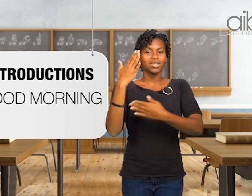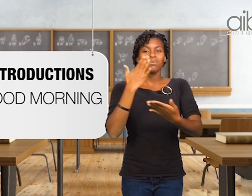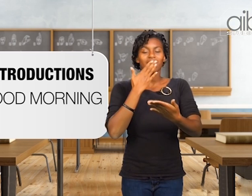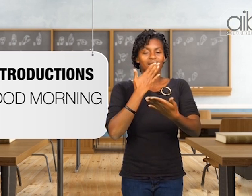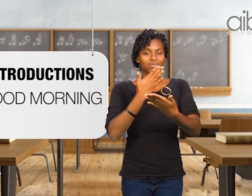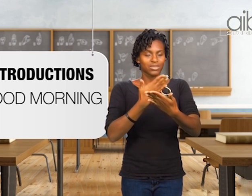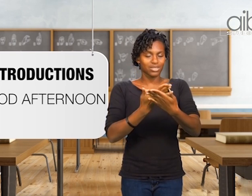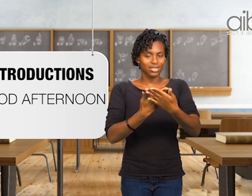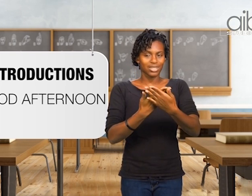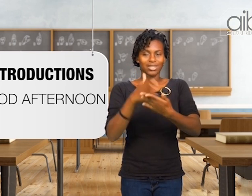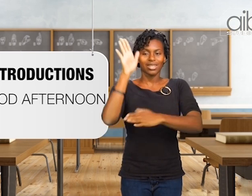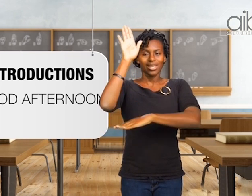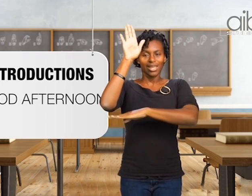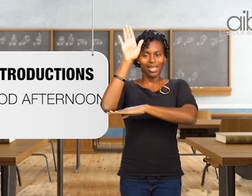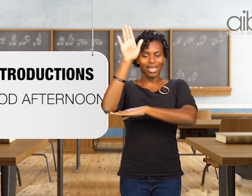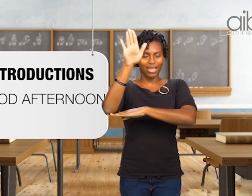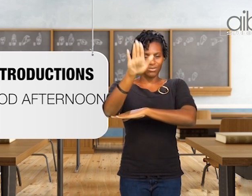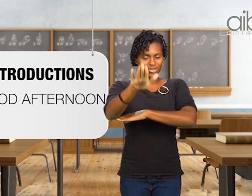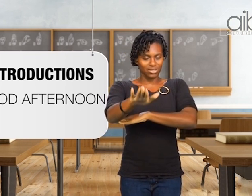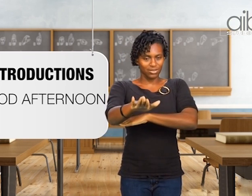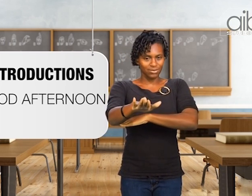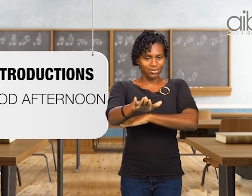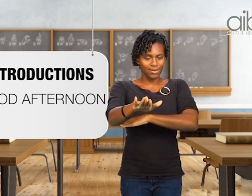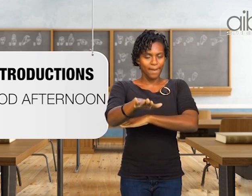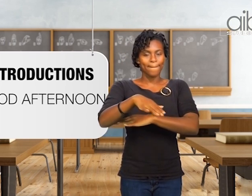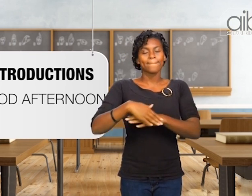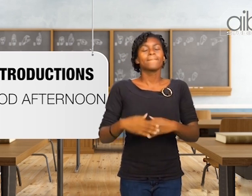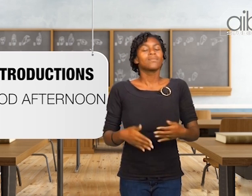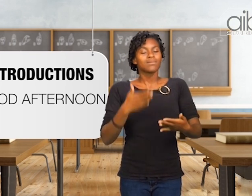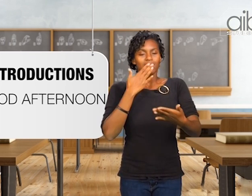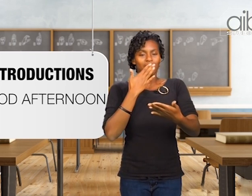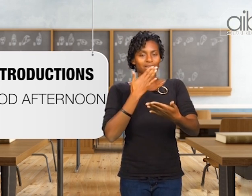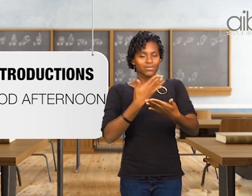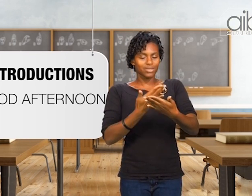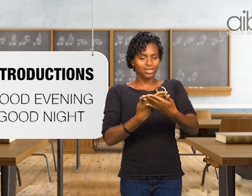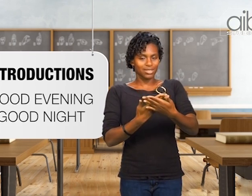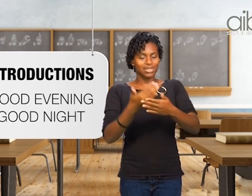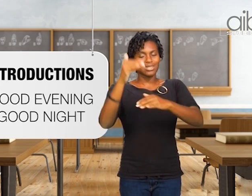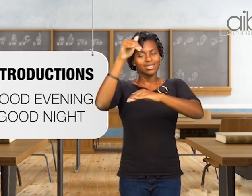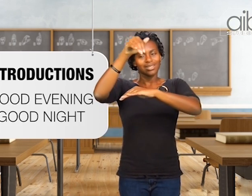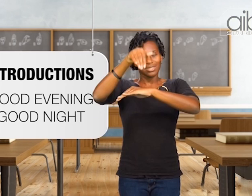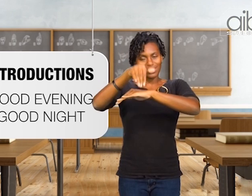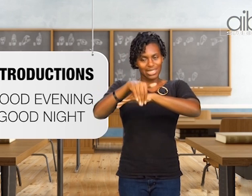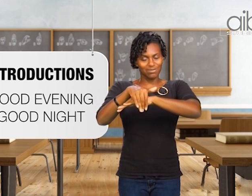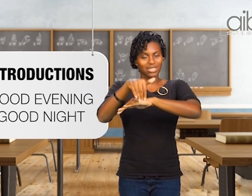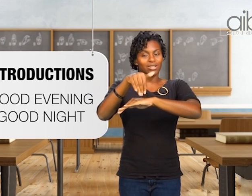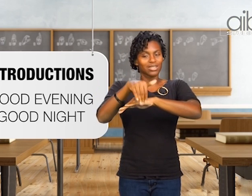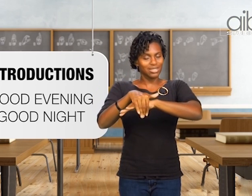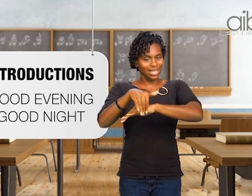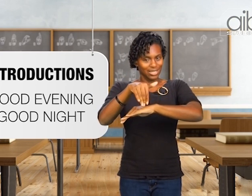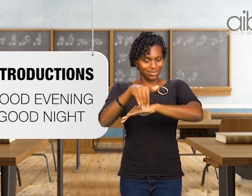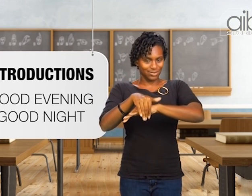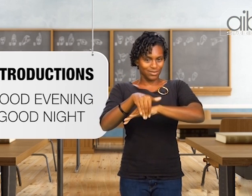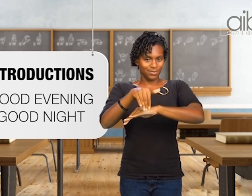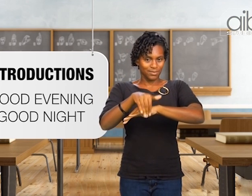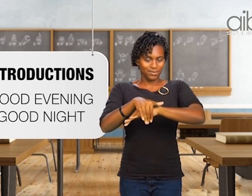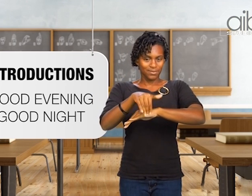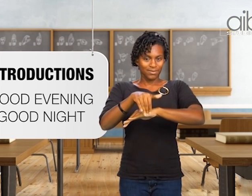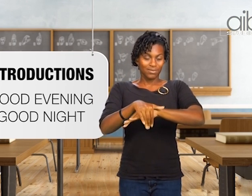we have good afternoon, and we have good evening or good night.